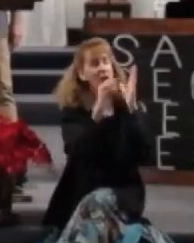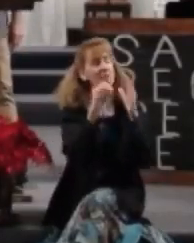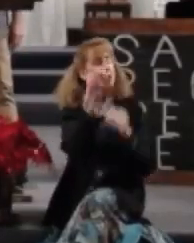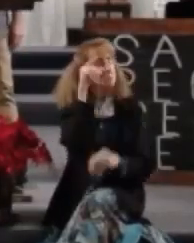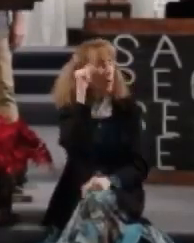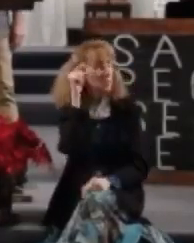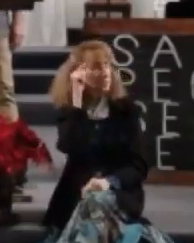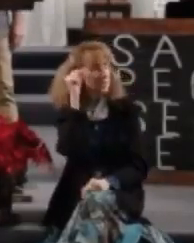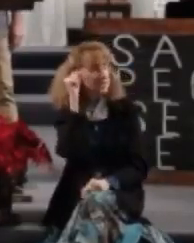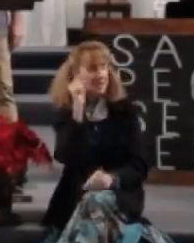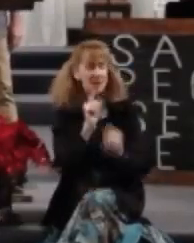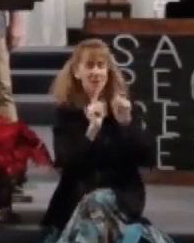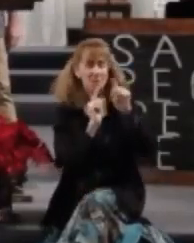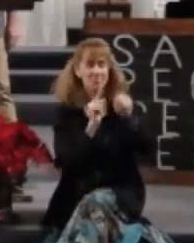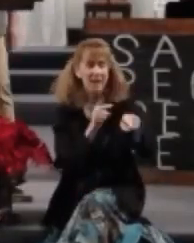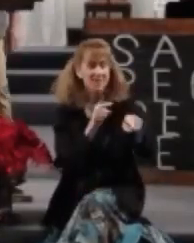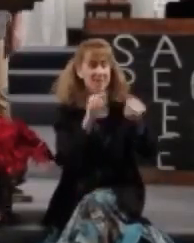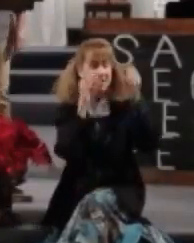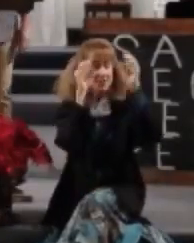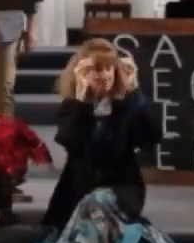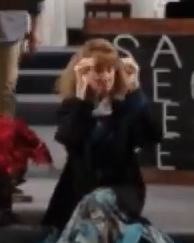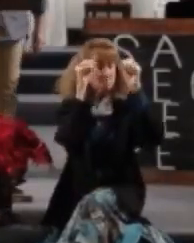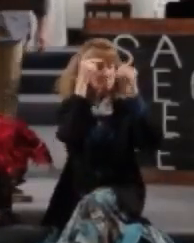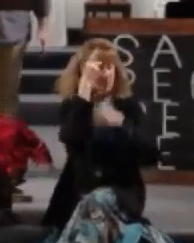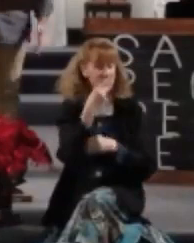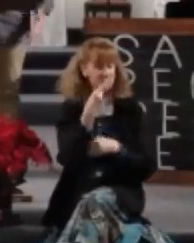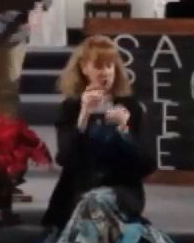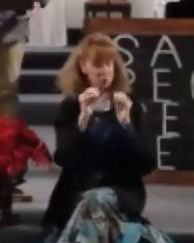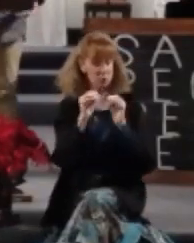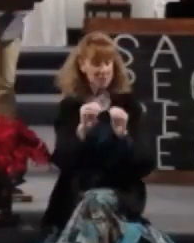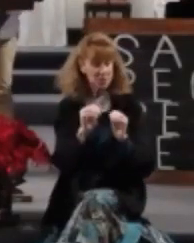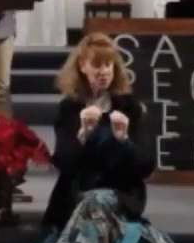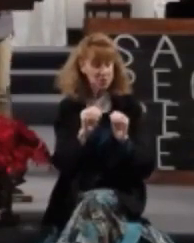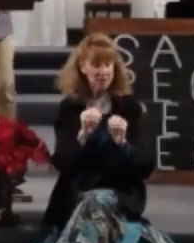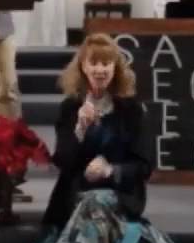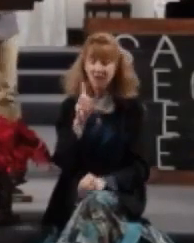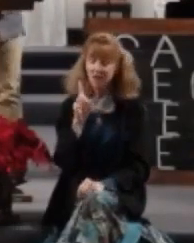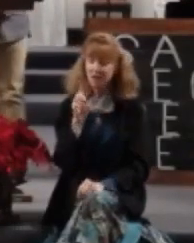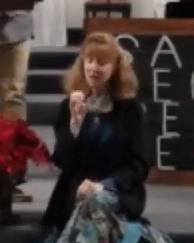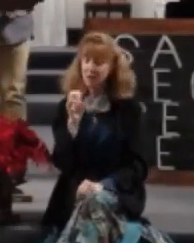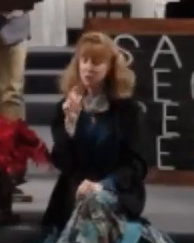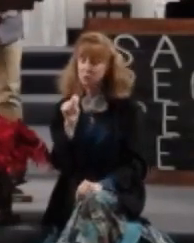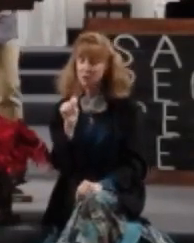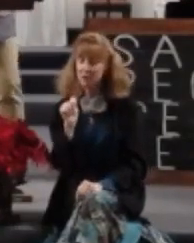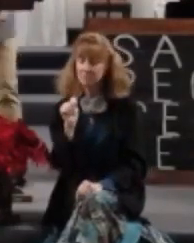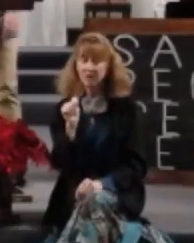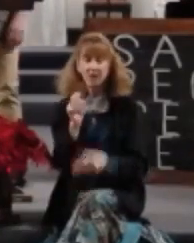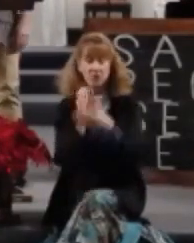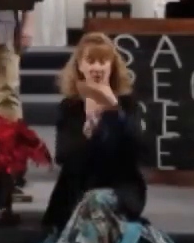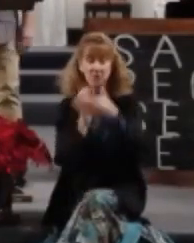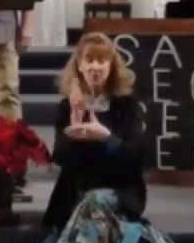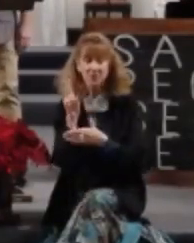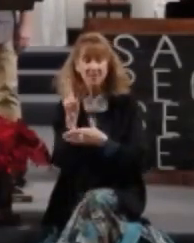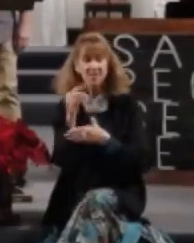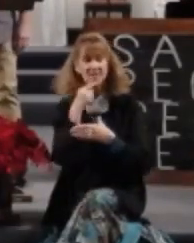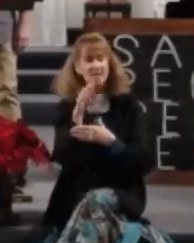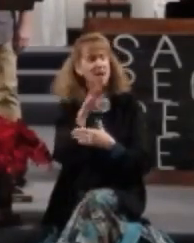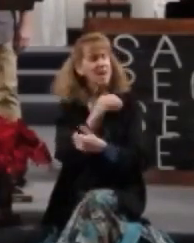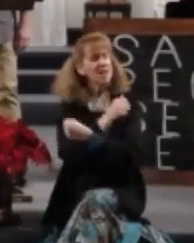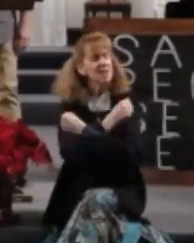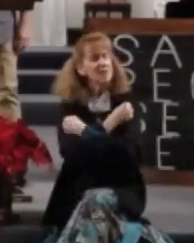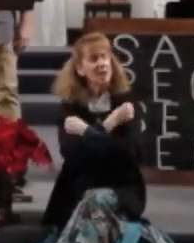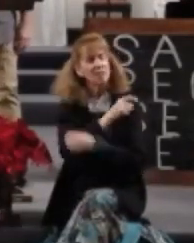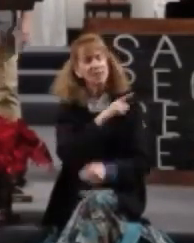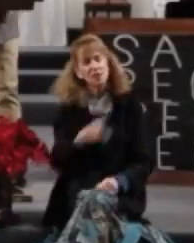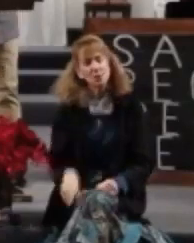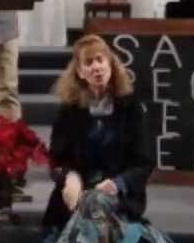commands parents to teach their children. Deuteronomy chapter 6, verses 5 through 7 says, "Love the Lord your God with all your heart,